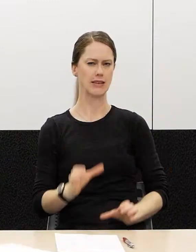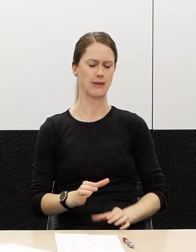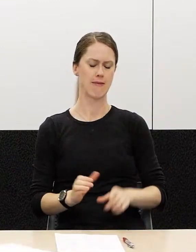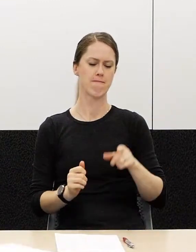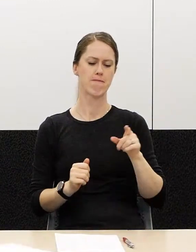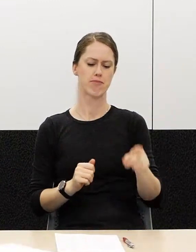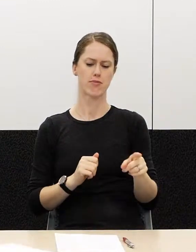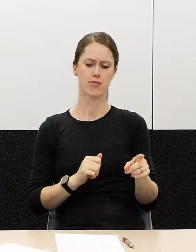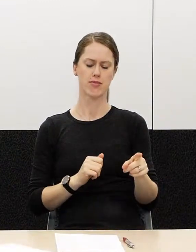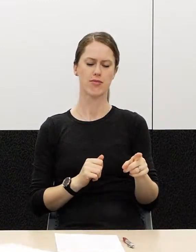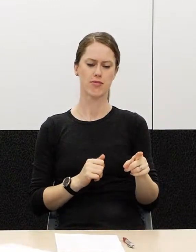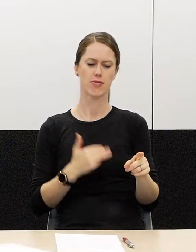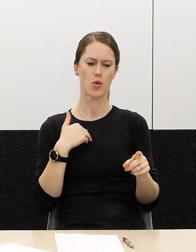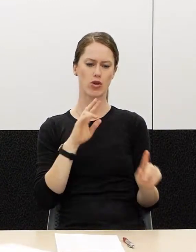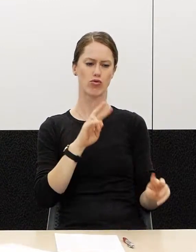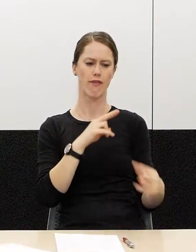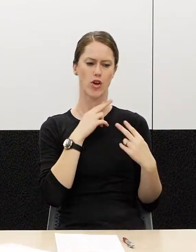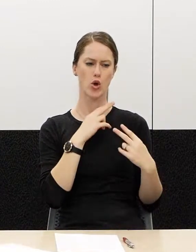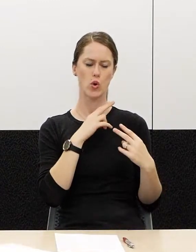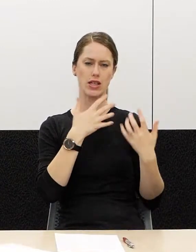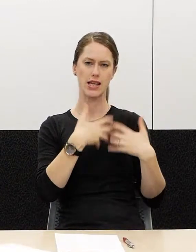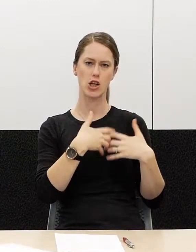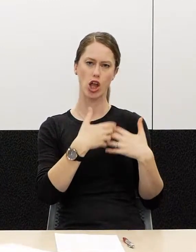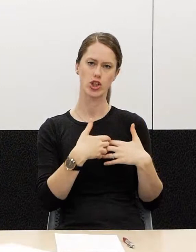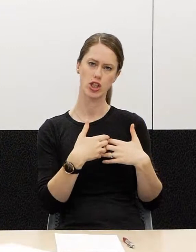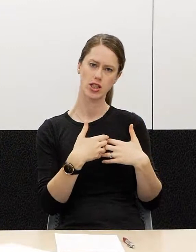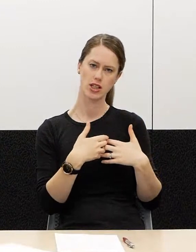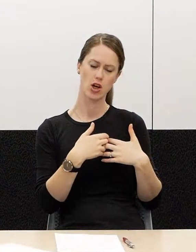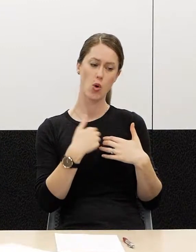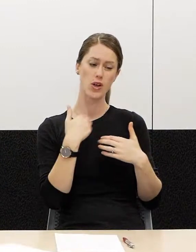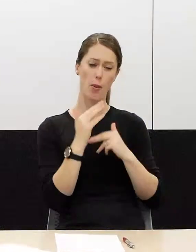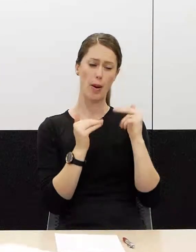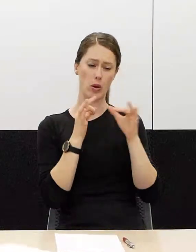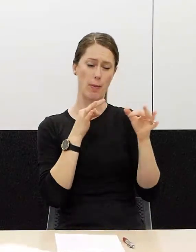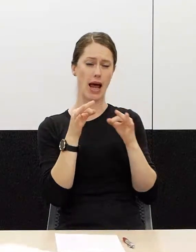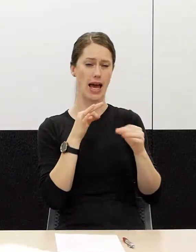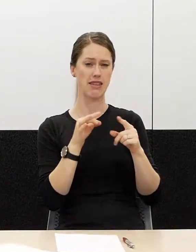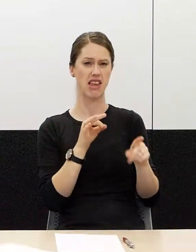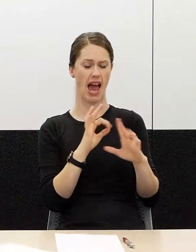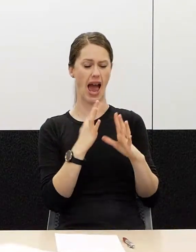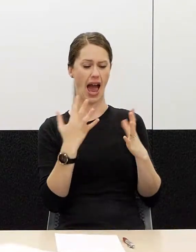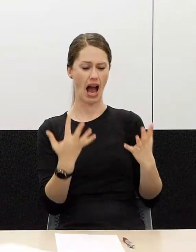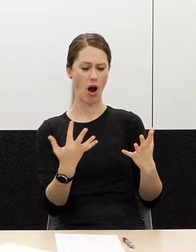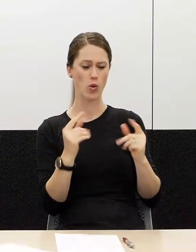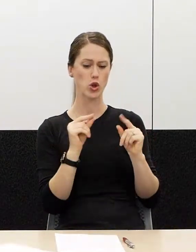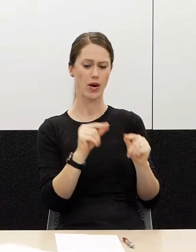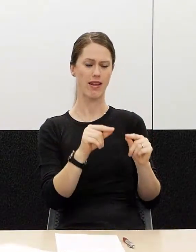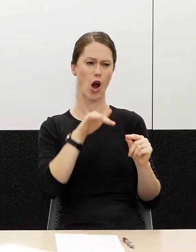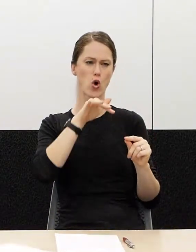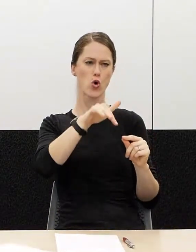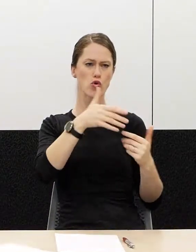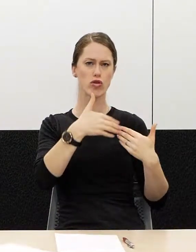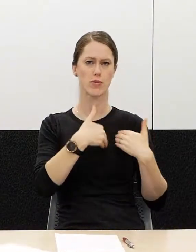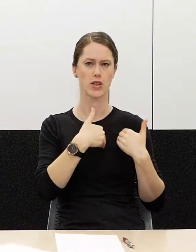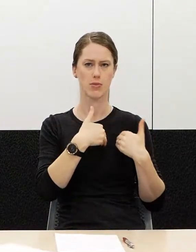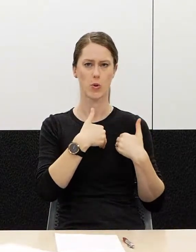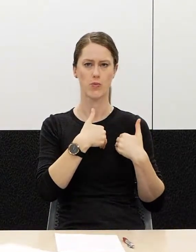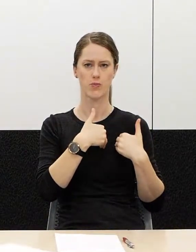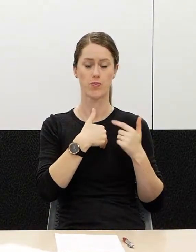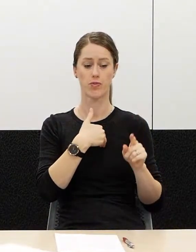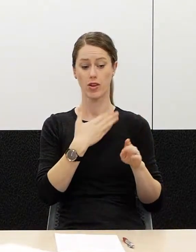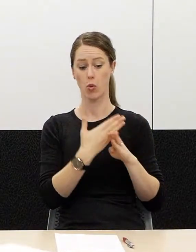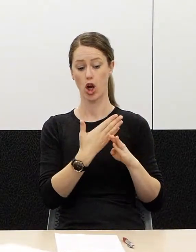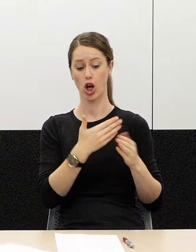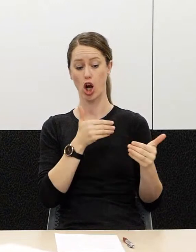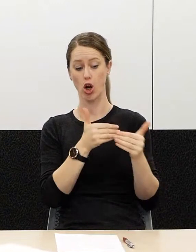to review technology, but we need to build a plan around that, on how we're going to do that, who's responsible for it. We work